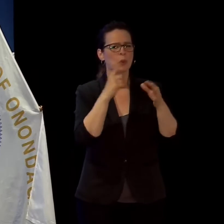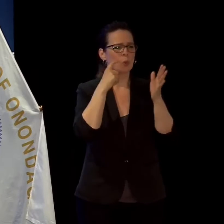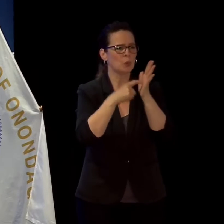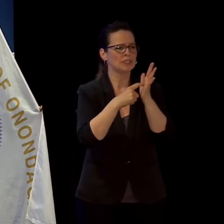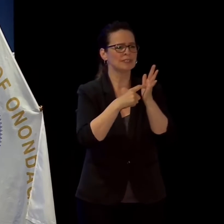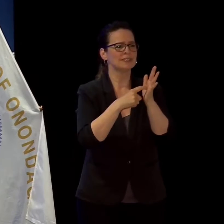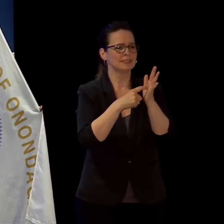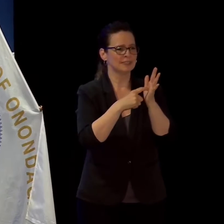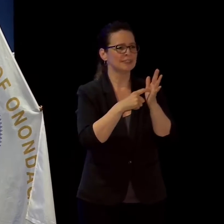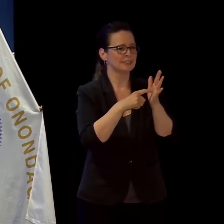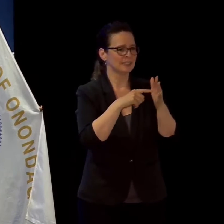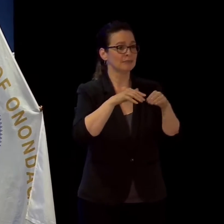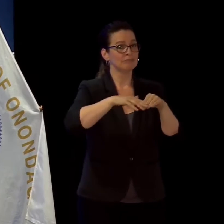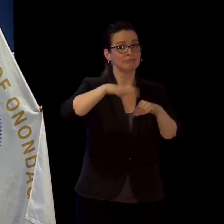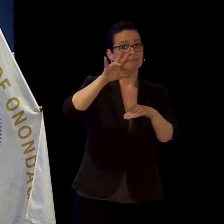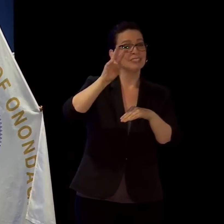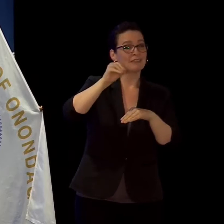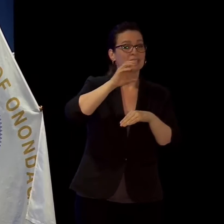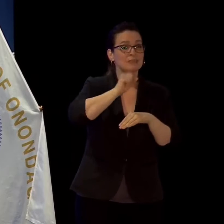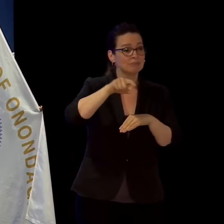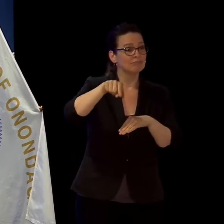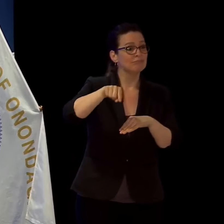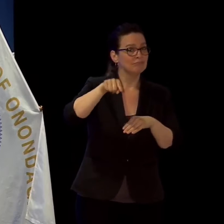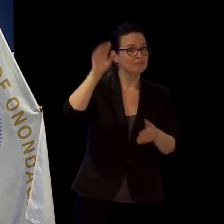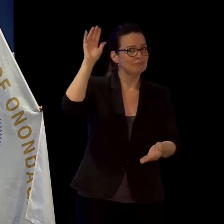70 and cases in the community every day.